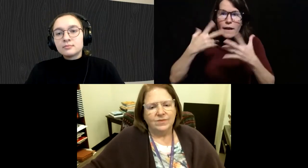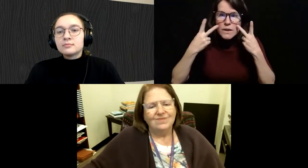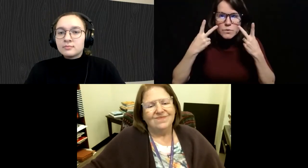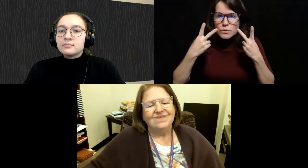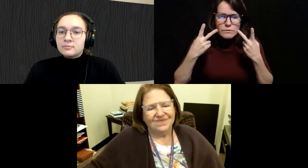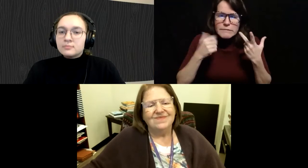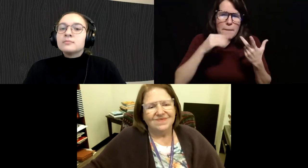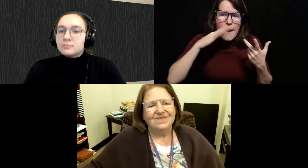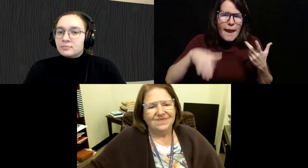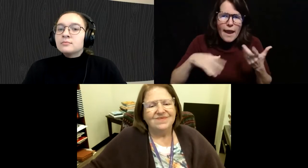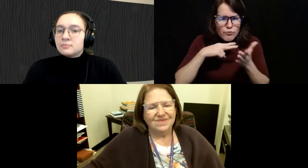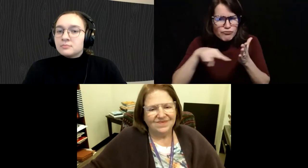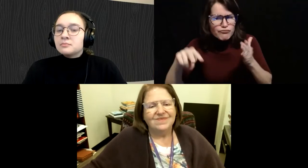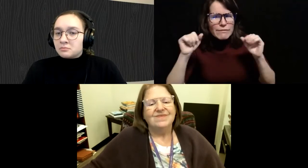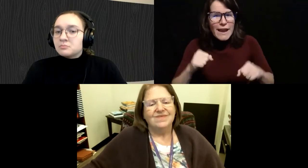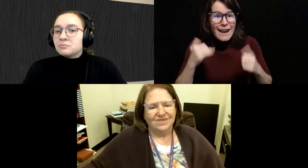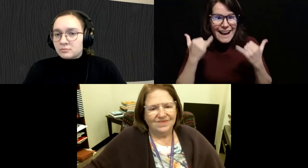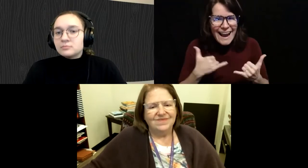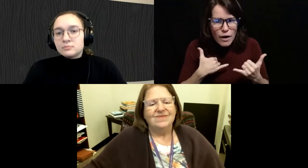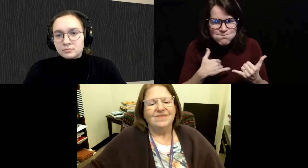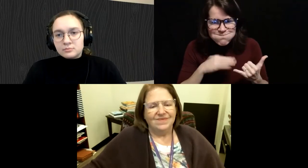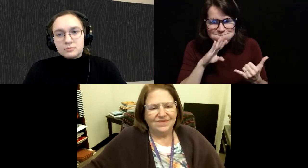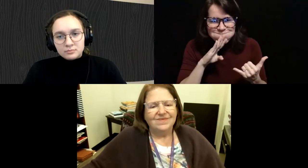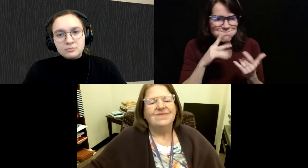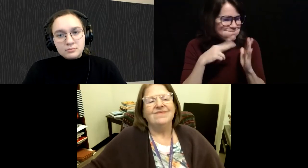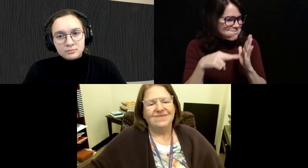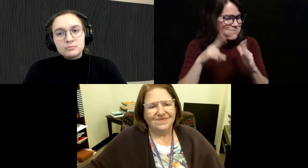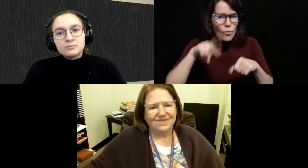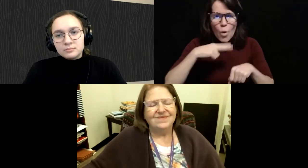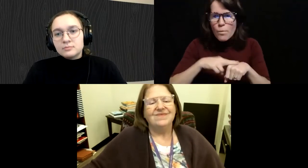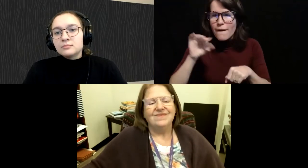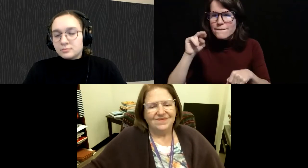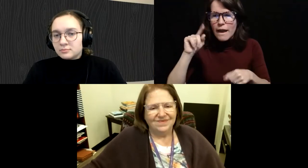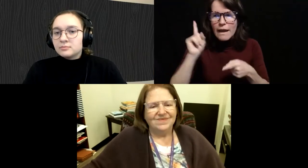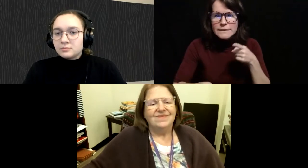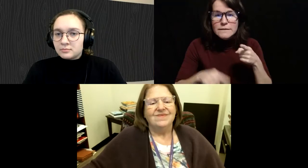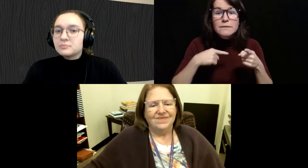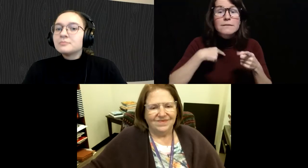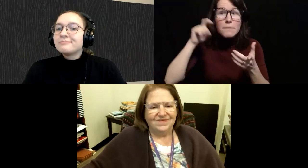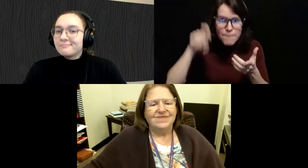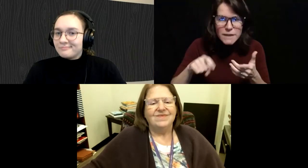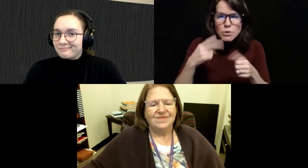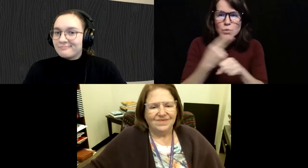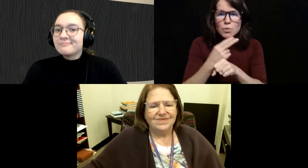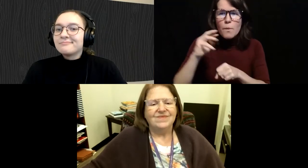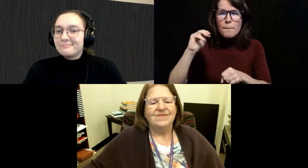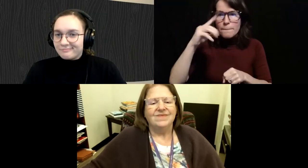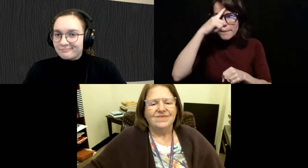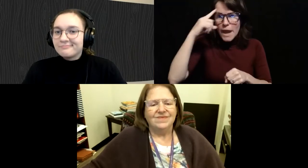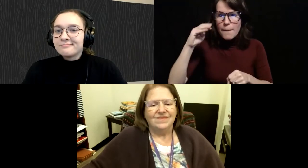learn. You know, my vision hasn't been bad and I was able to read just fine, you know, but now I cannot. I'm